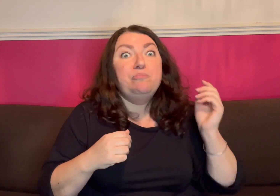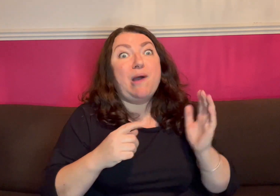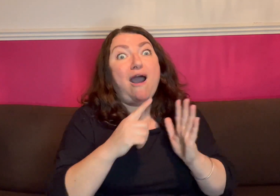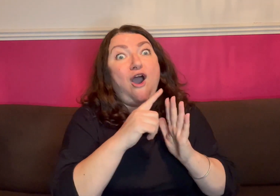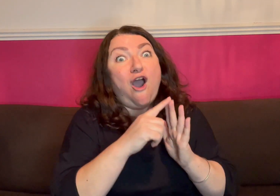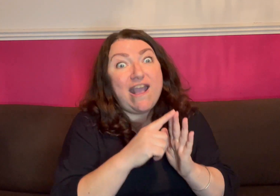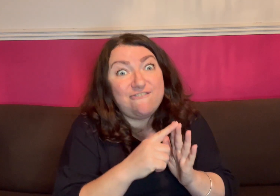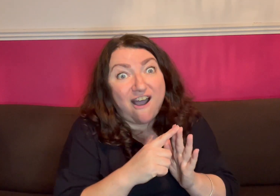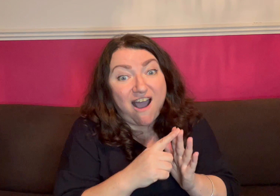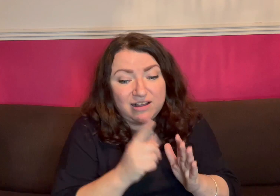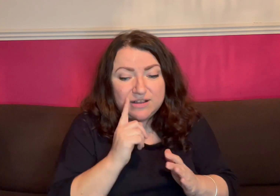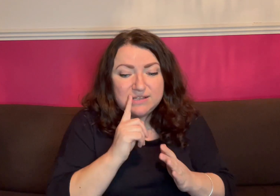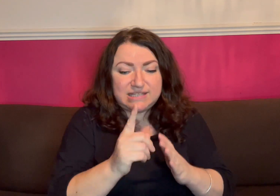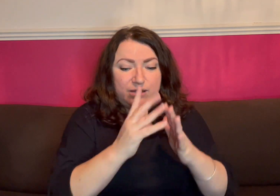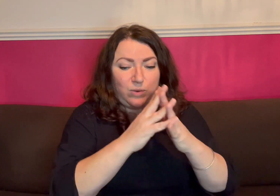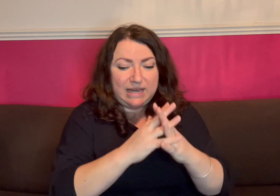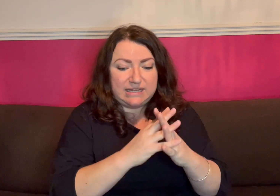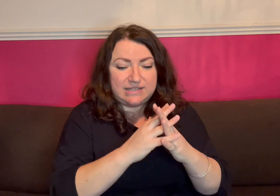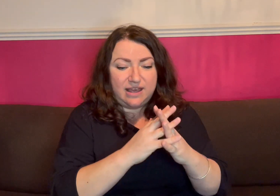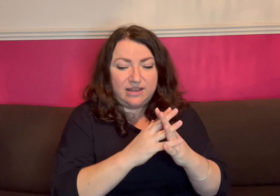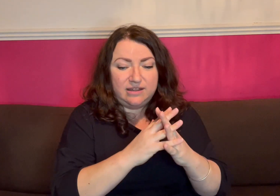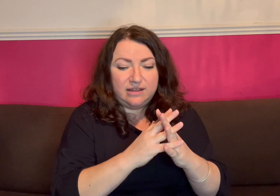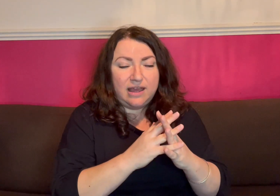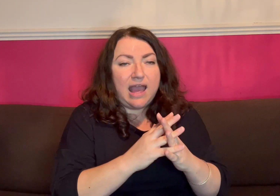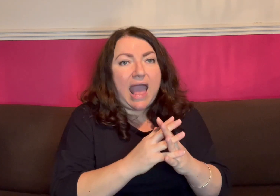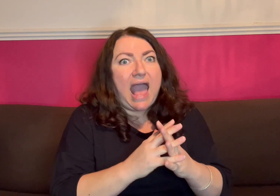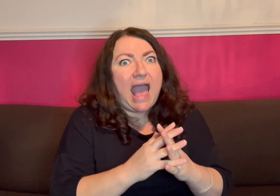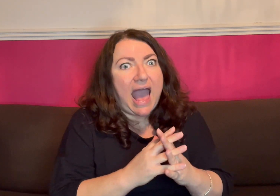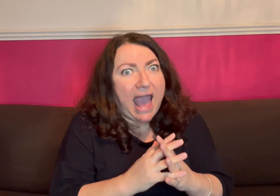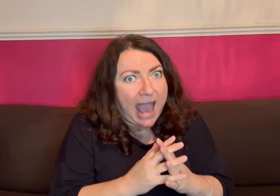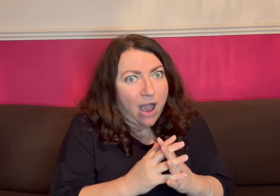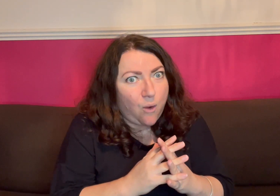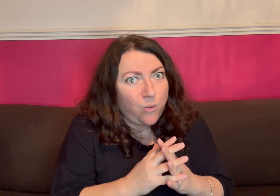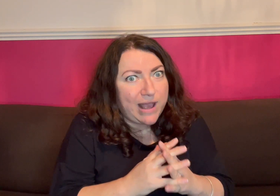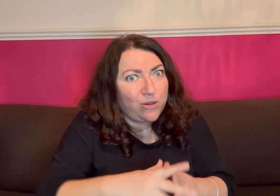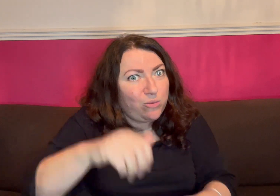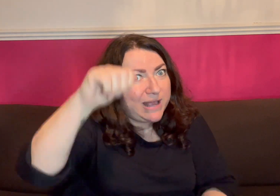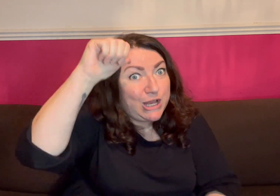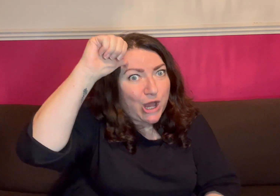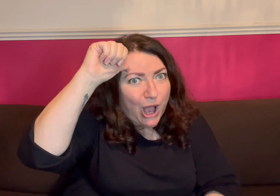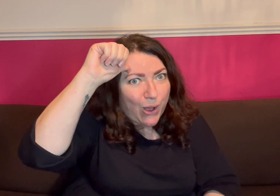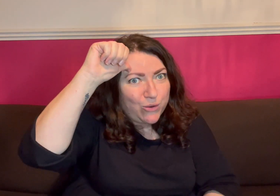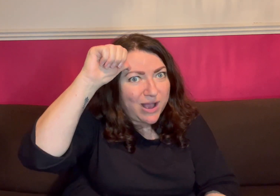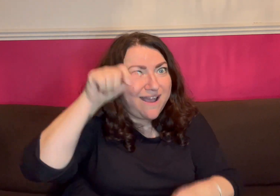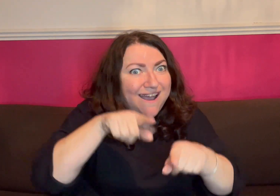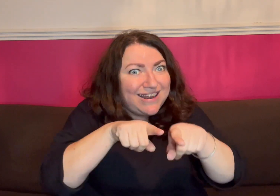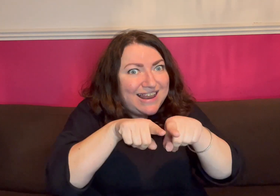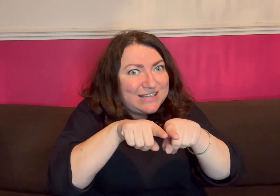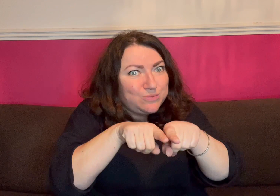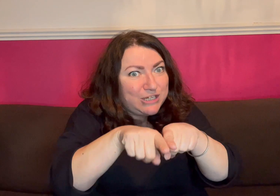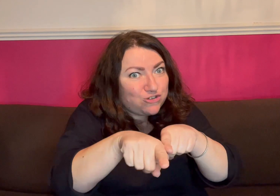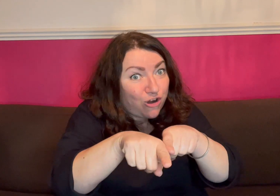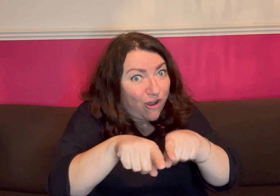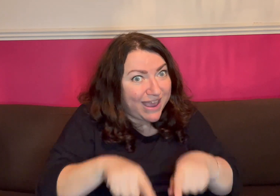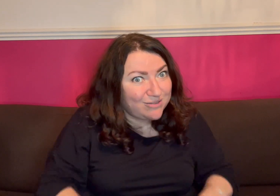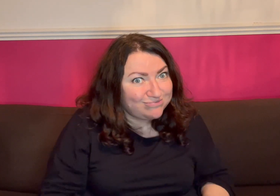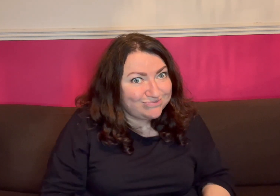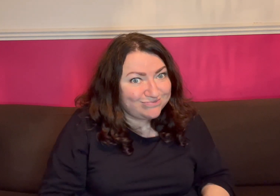But Ivor, said Wellington, how will we know unless we try?